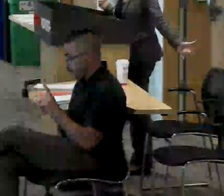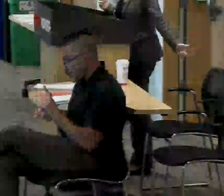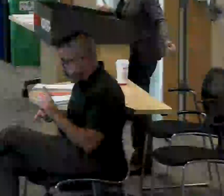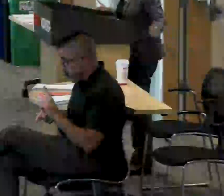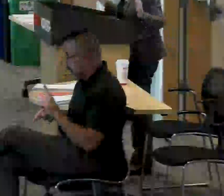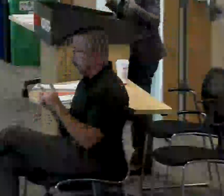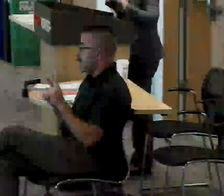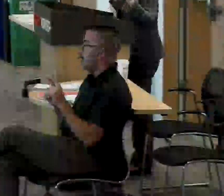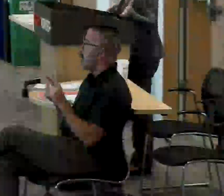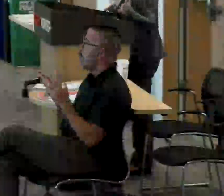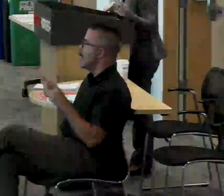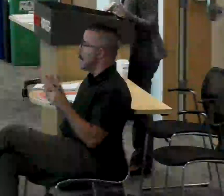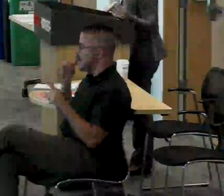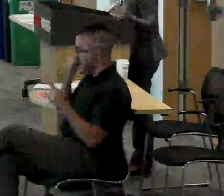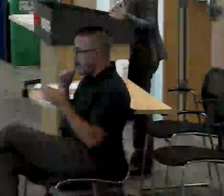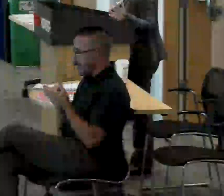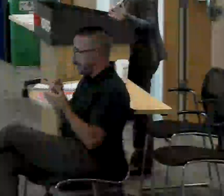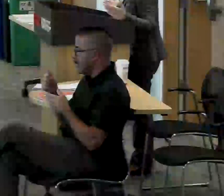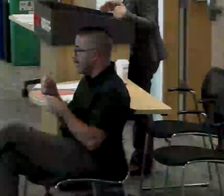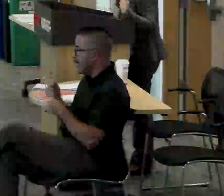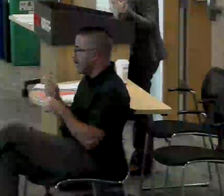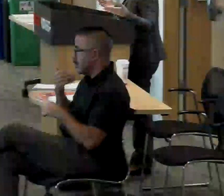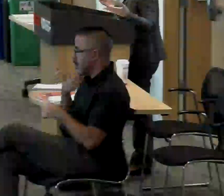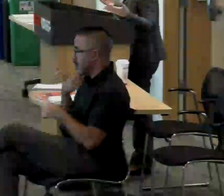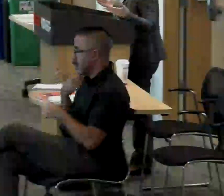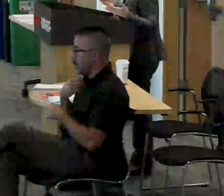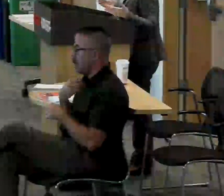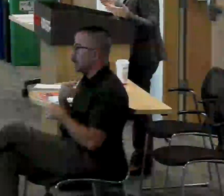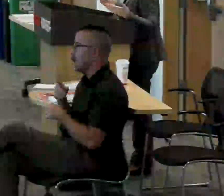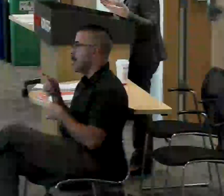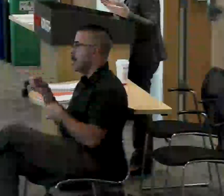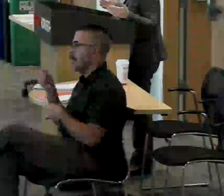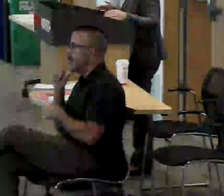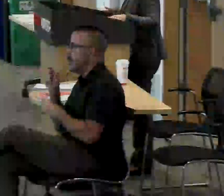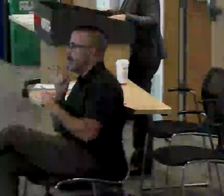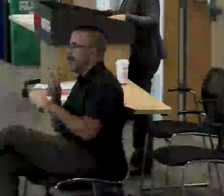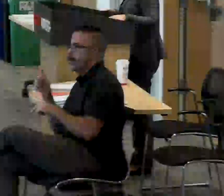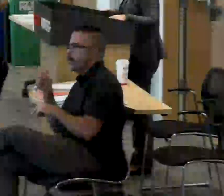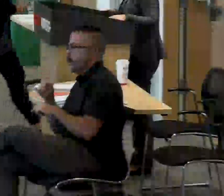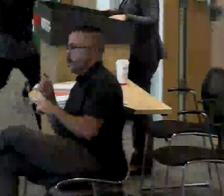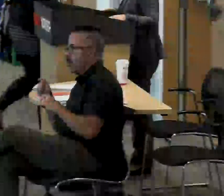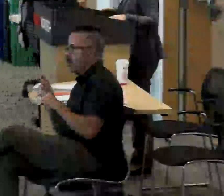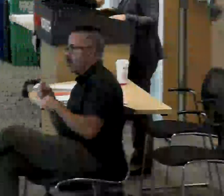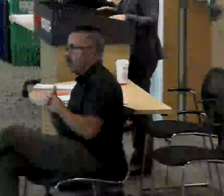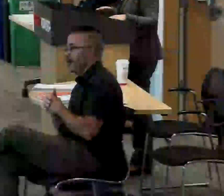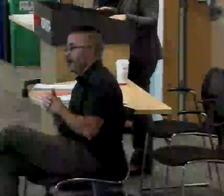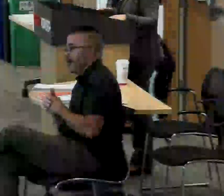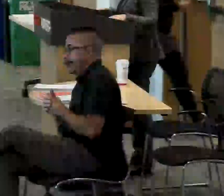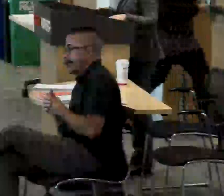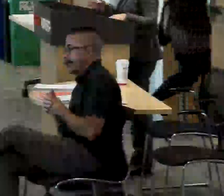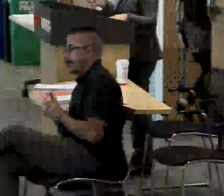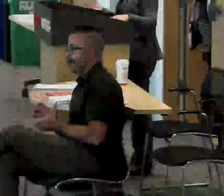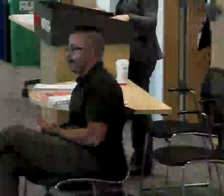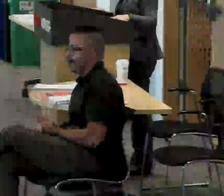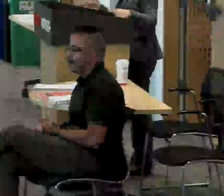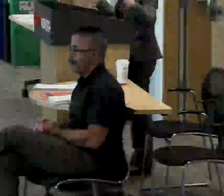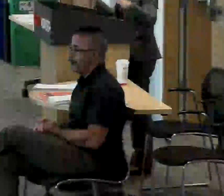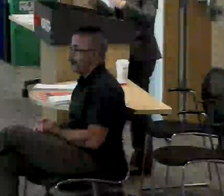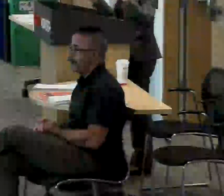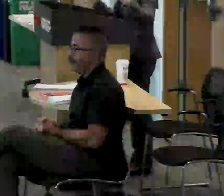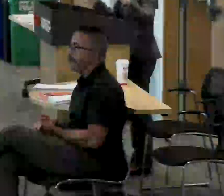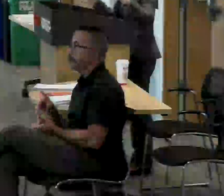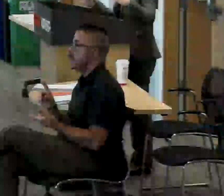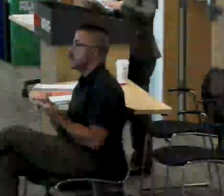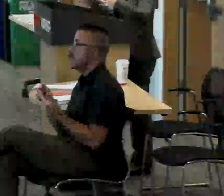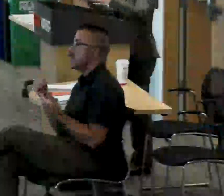years ago? None of those questions have been answered, and we're trying to work through some of that. But just to